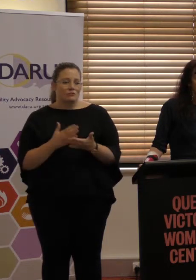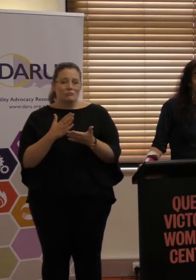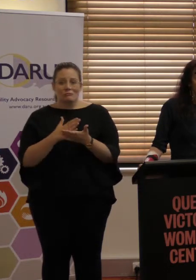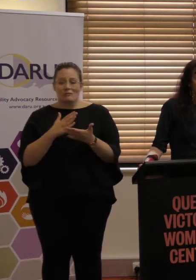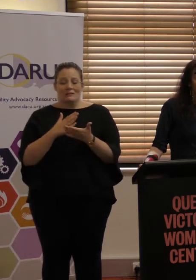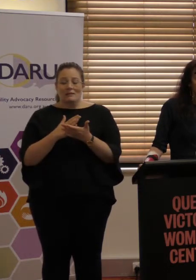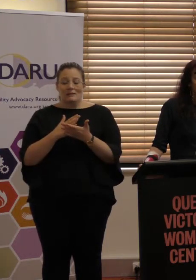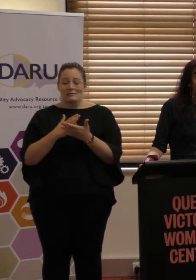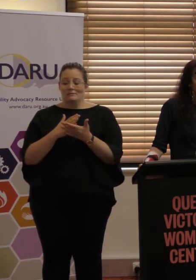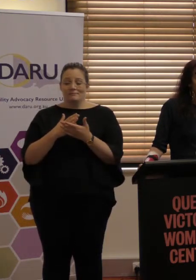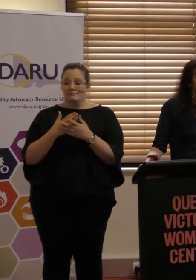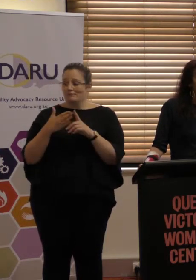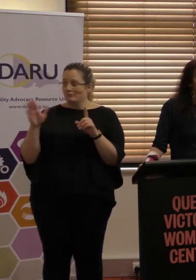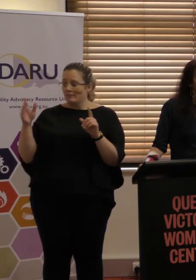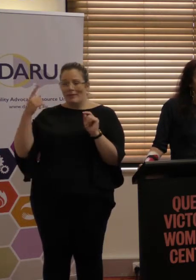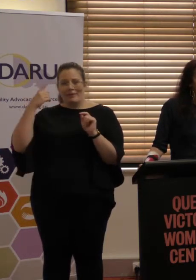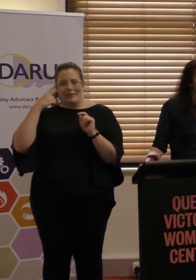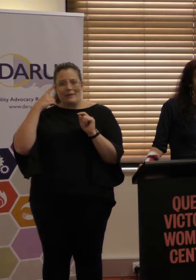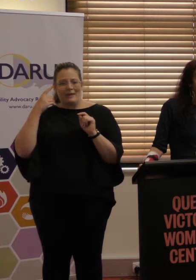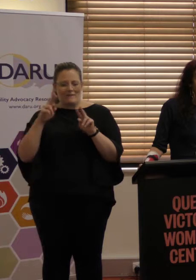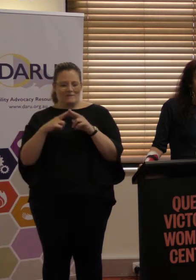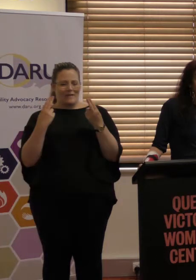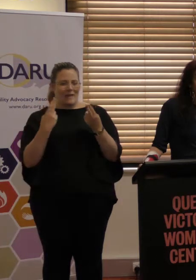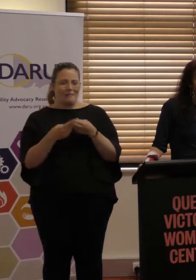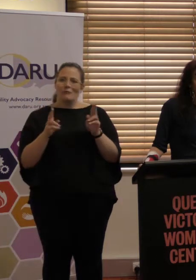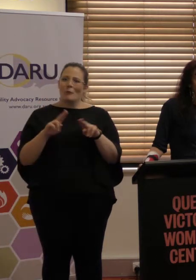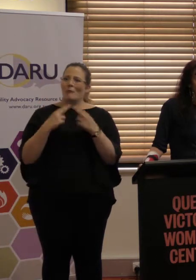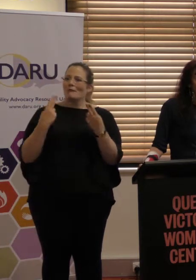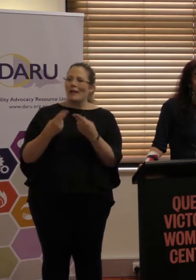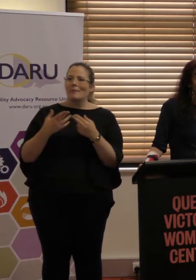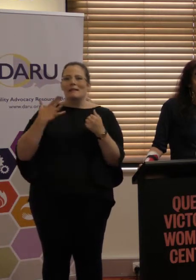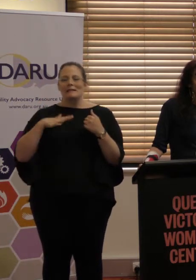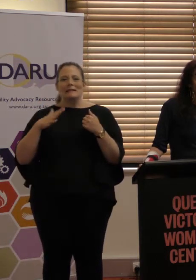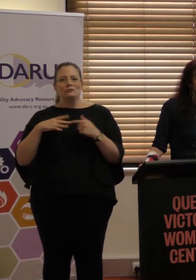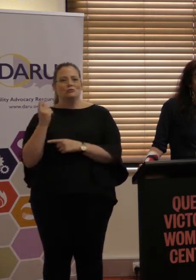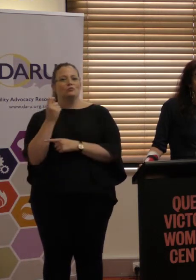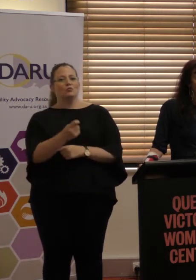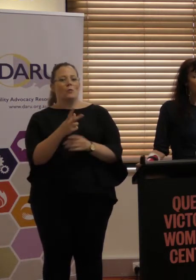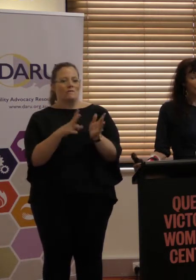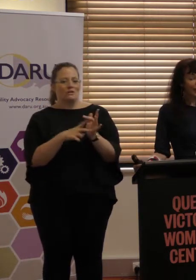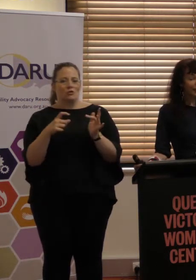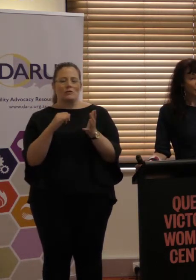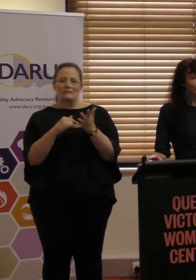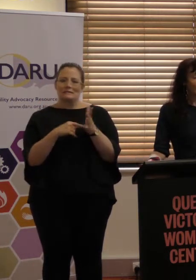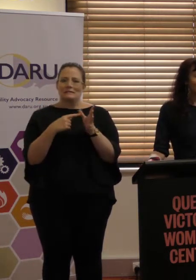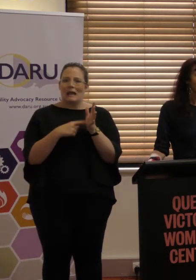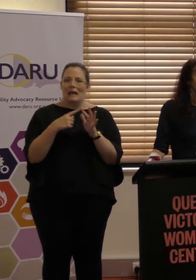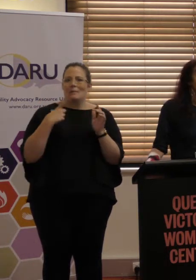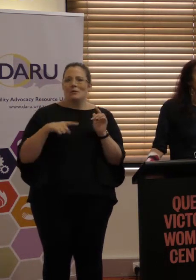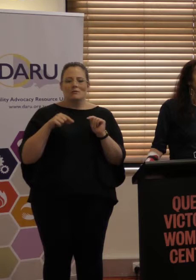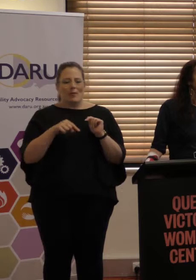Smith, will have to sue the state of Victoria just to get Johnny an Auslan